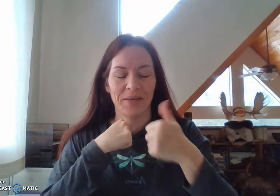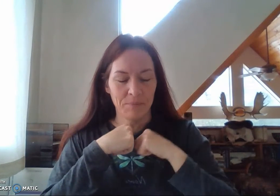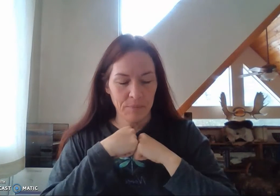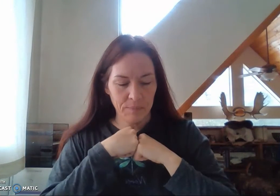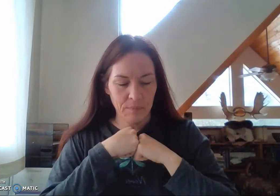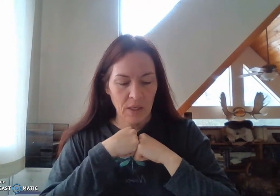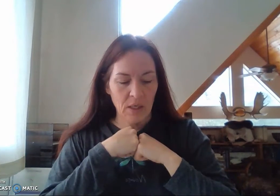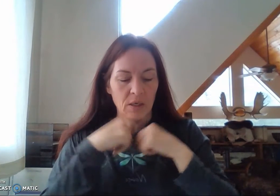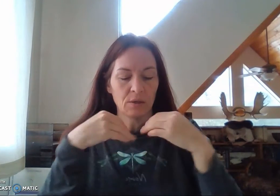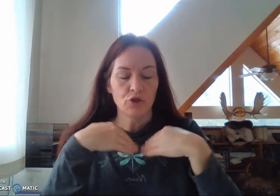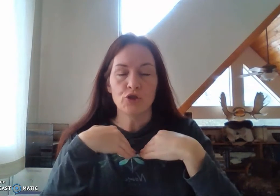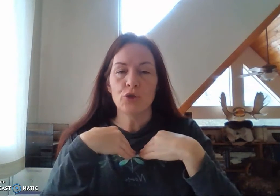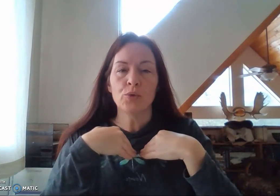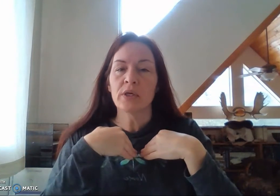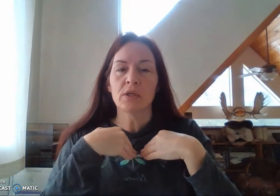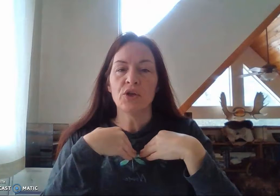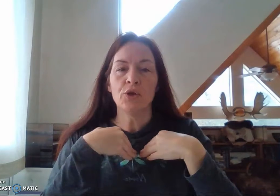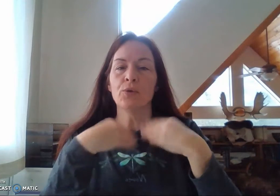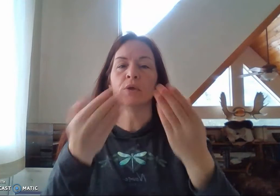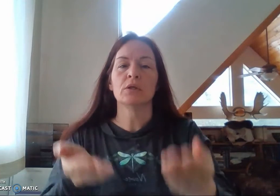Yeah. Shoe new.